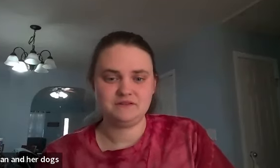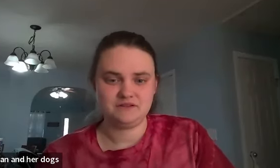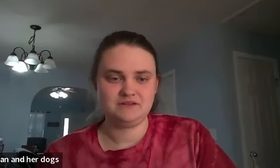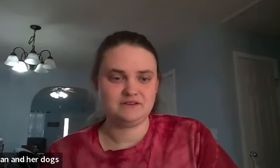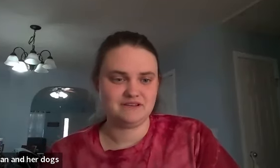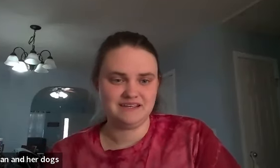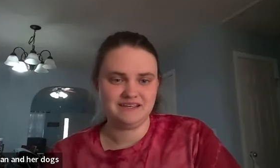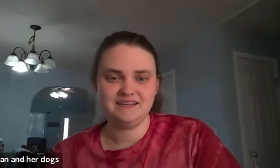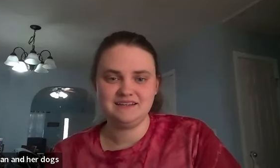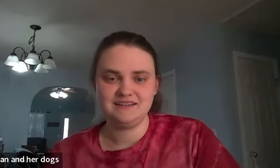Good.